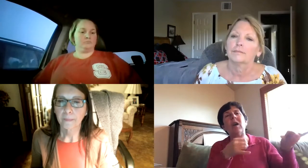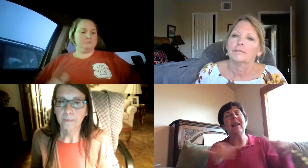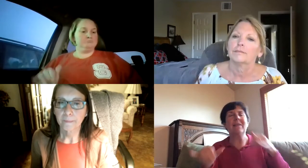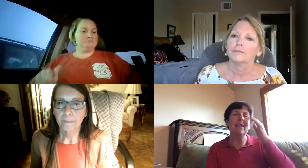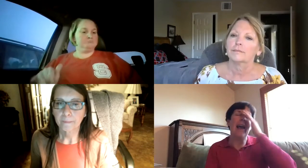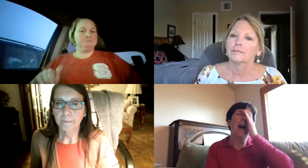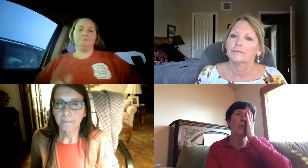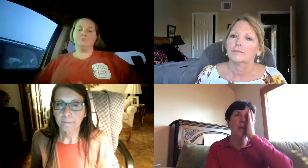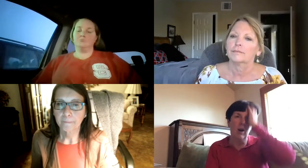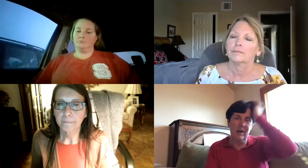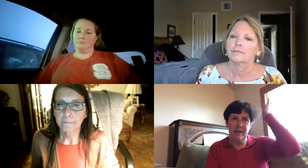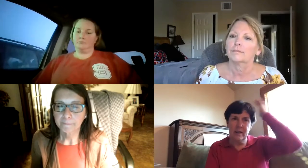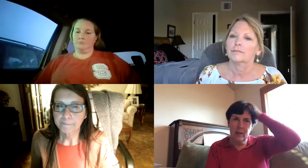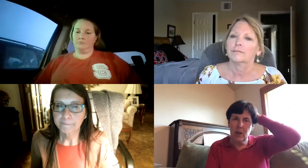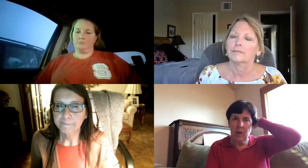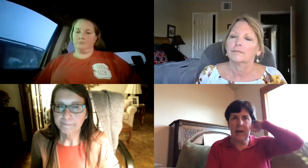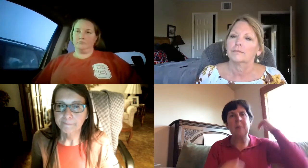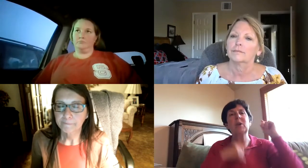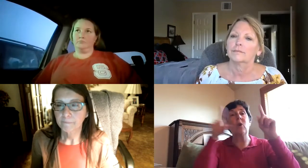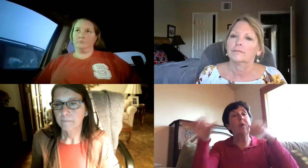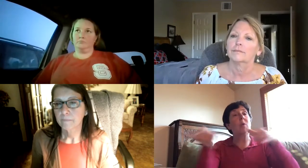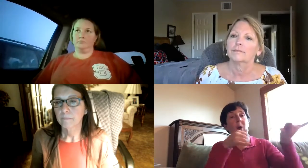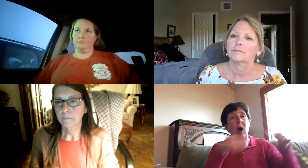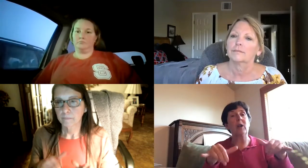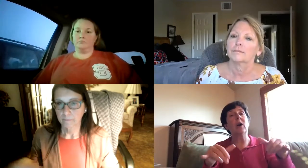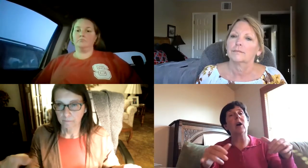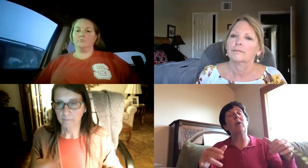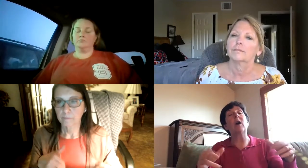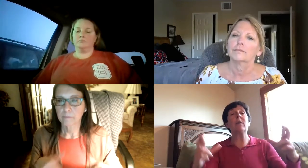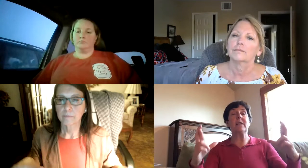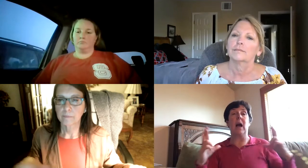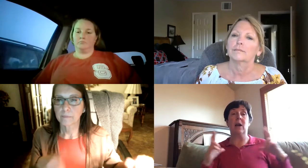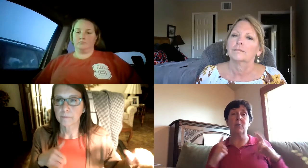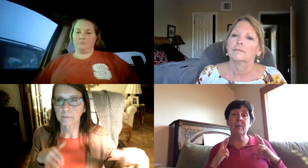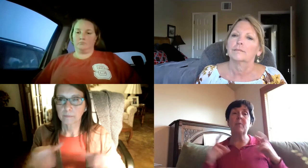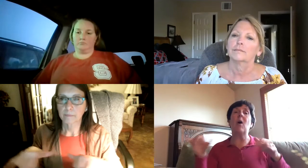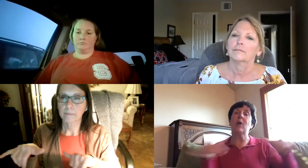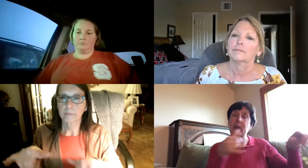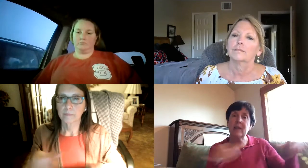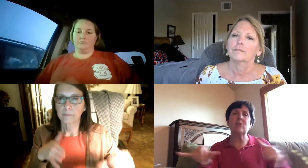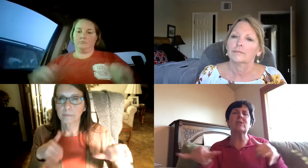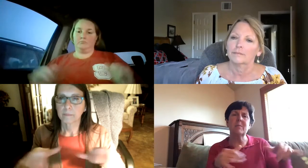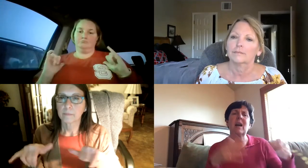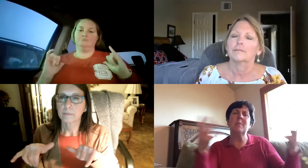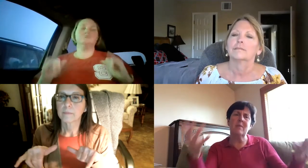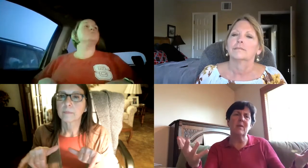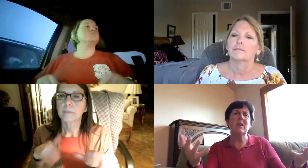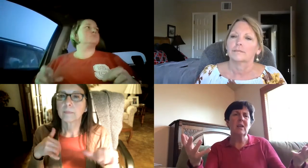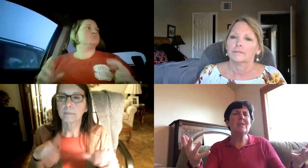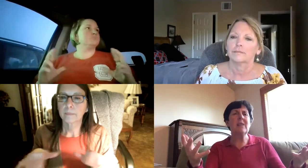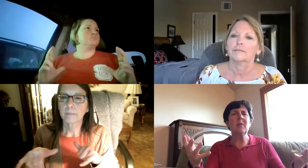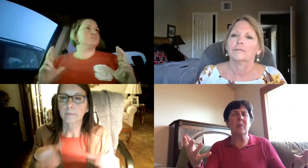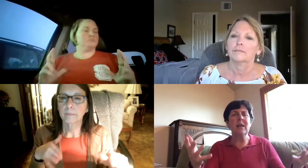more like the noun party, you know, like I'm going to go to a party, a retirement party or some type of